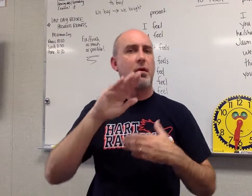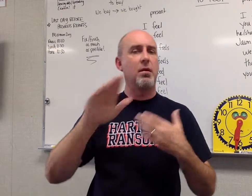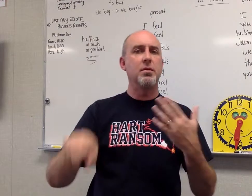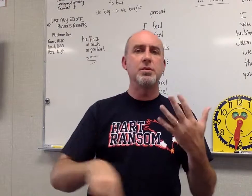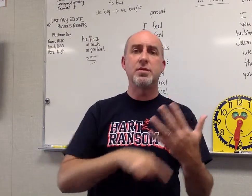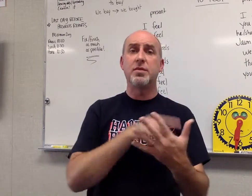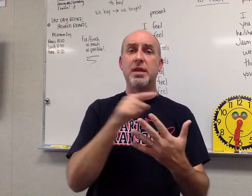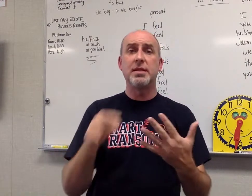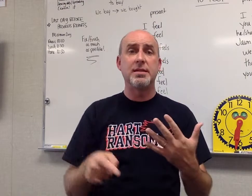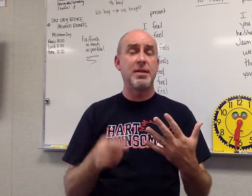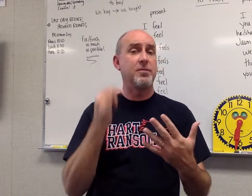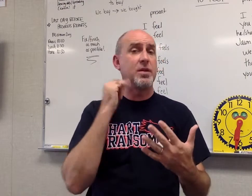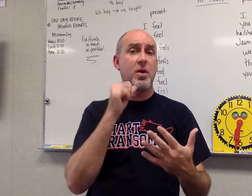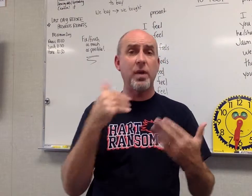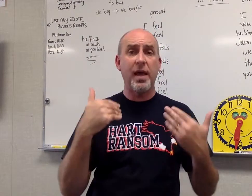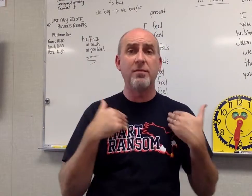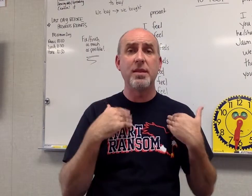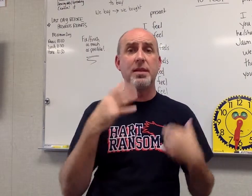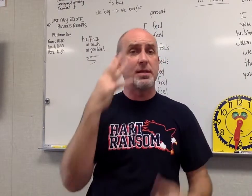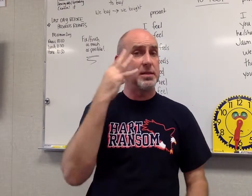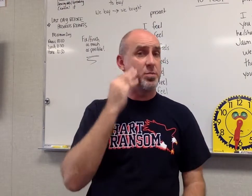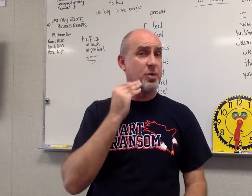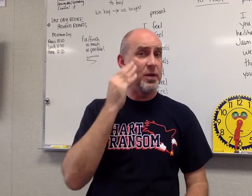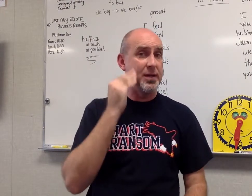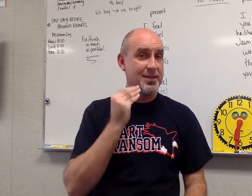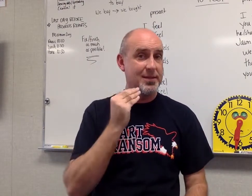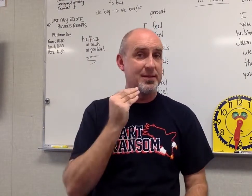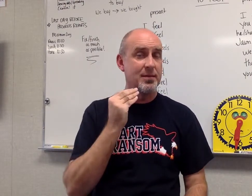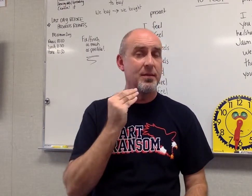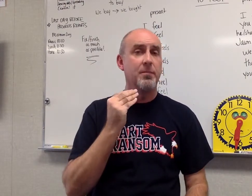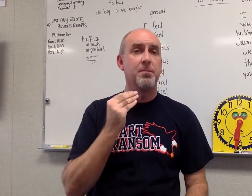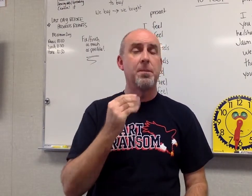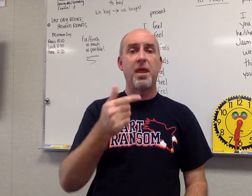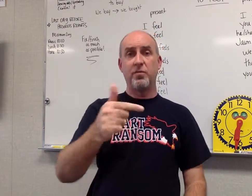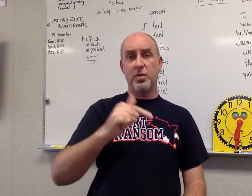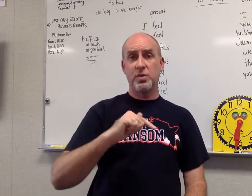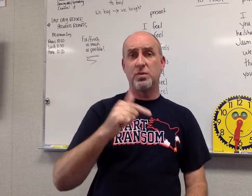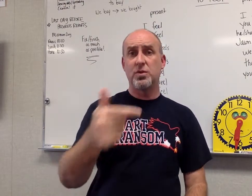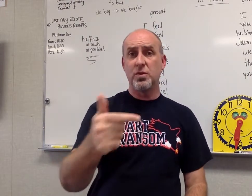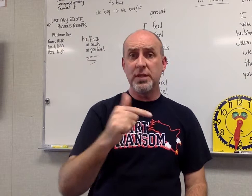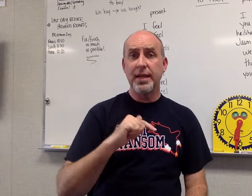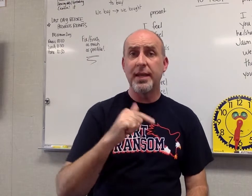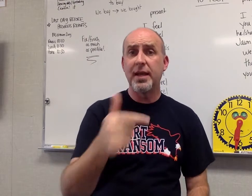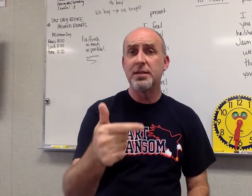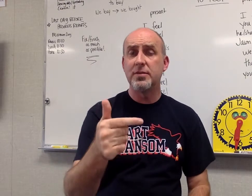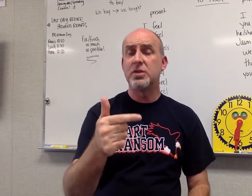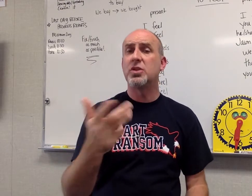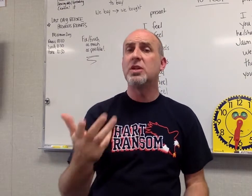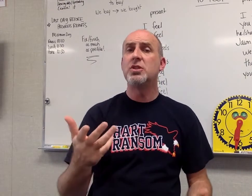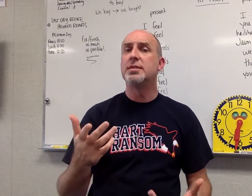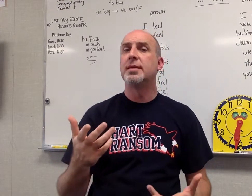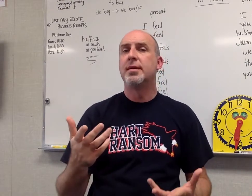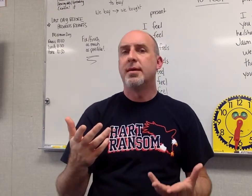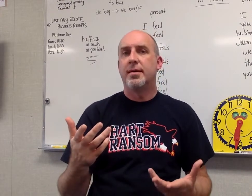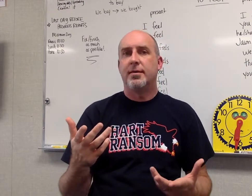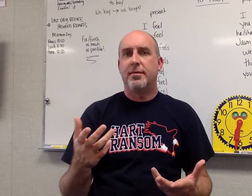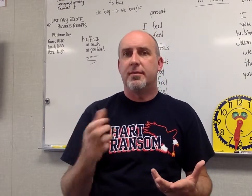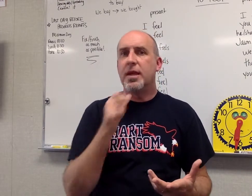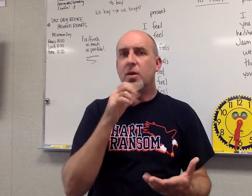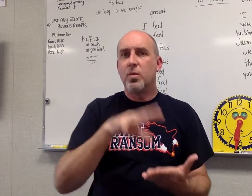responding, all those different things. If they don't have the experience of those turn-taking kinds of exchanges, they don't